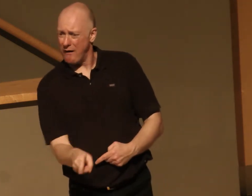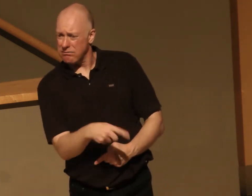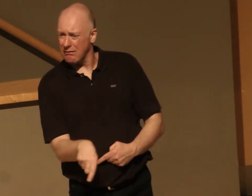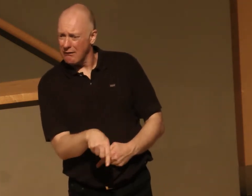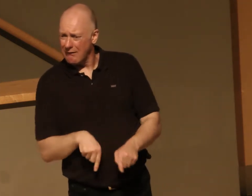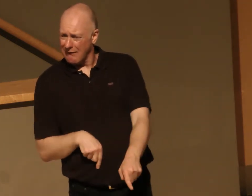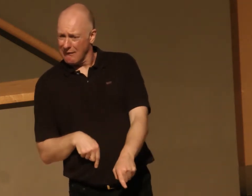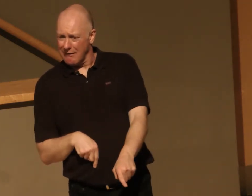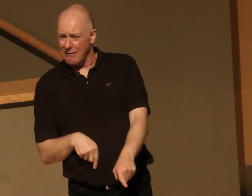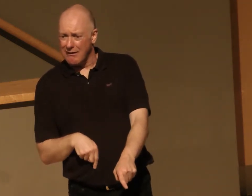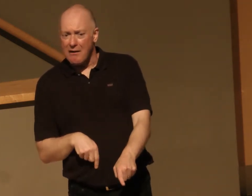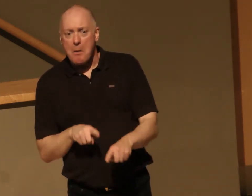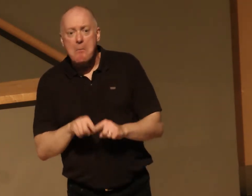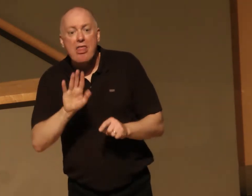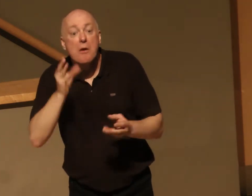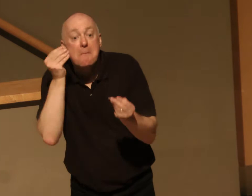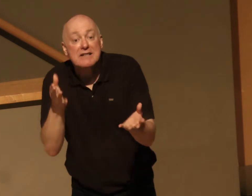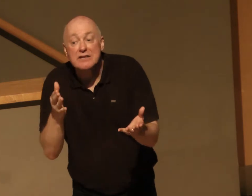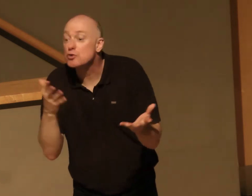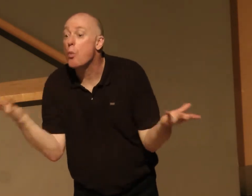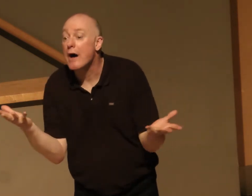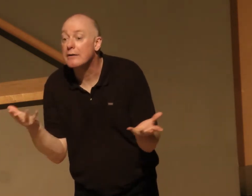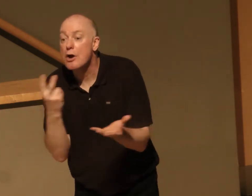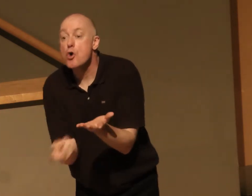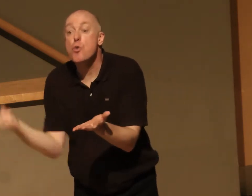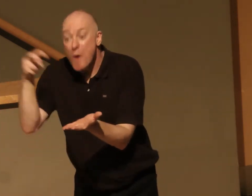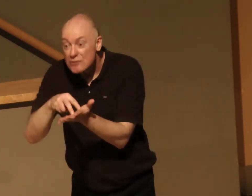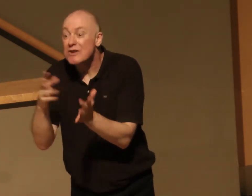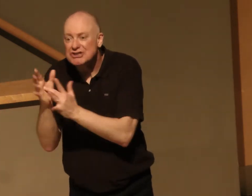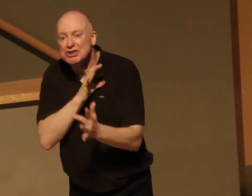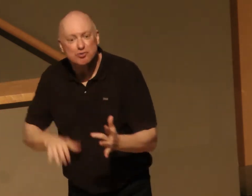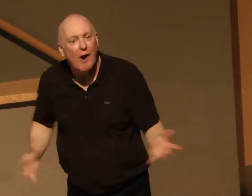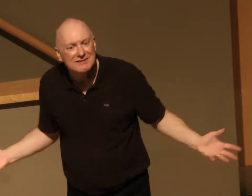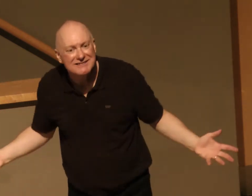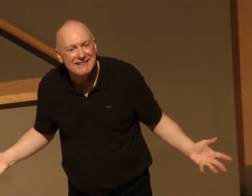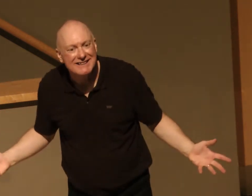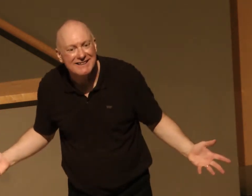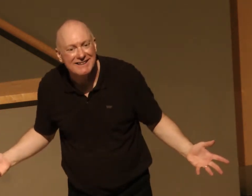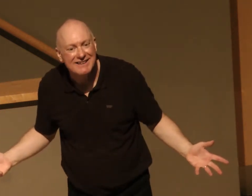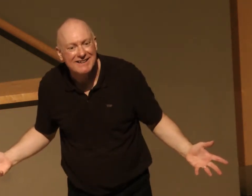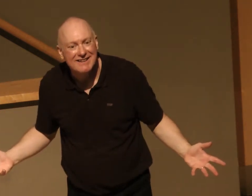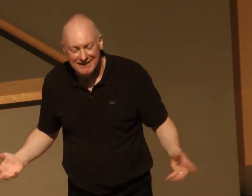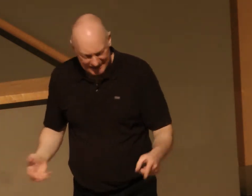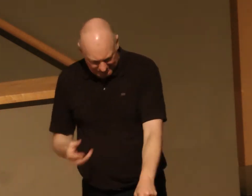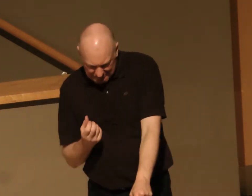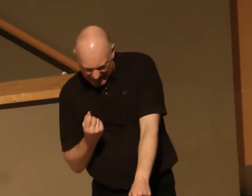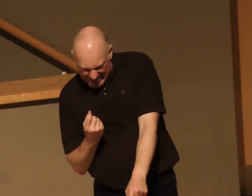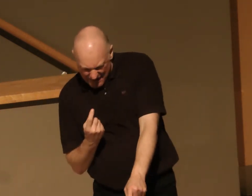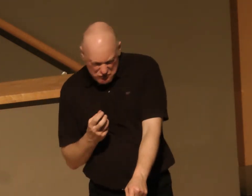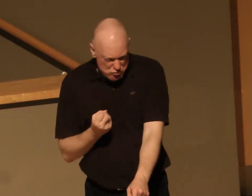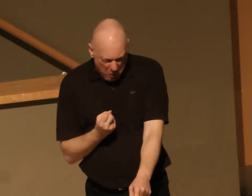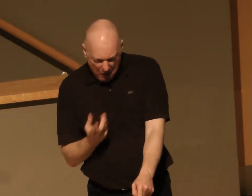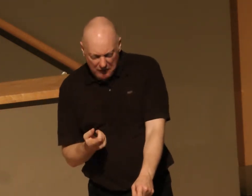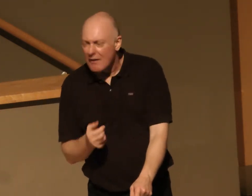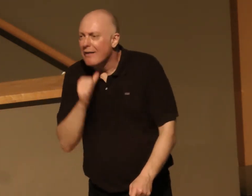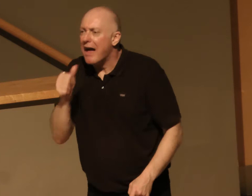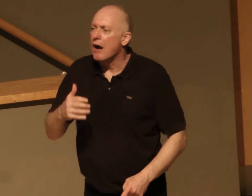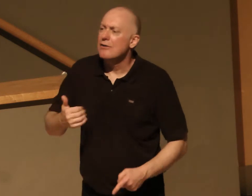center of their message was the resurrection of Jesus Christ. They weren't trying to make people feel good. They weren't trying to put on